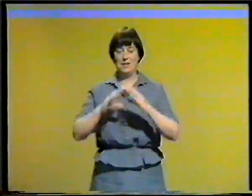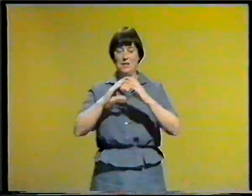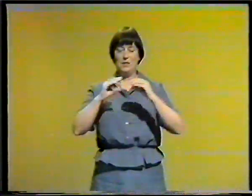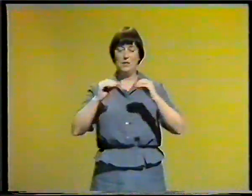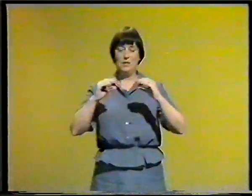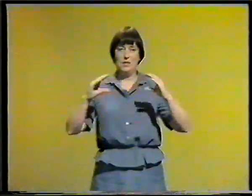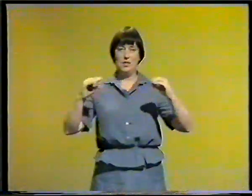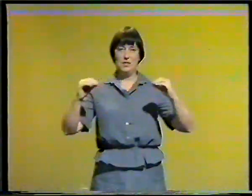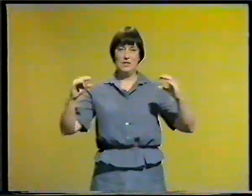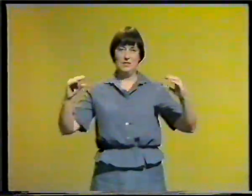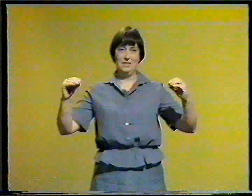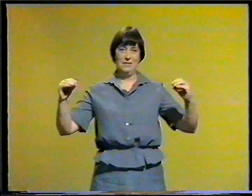Sausages.